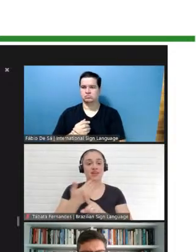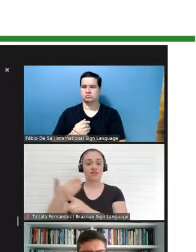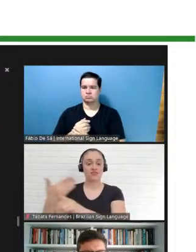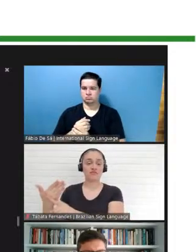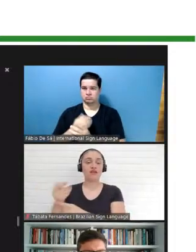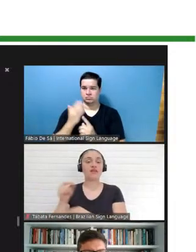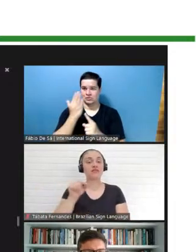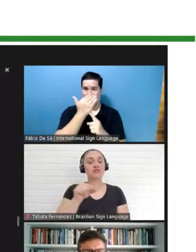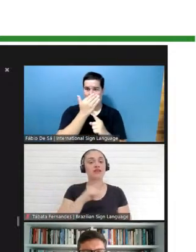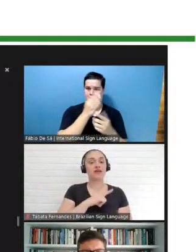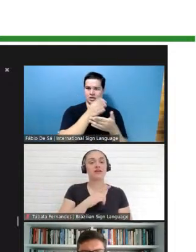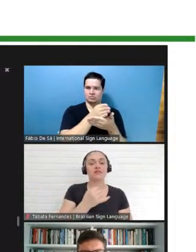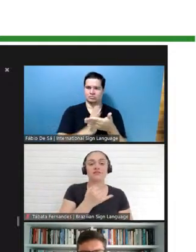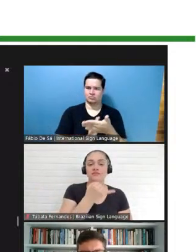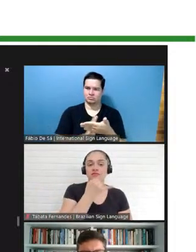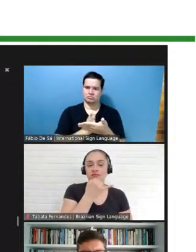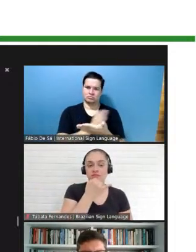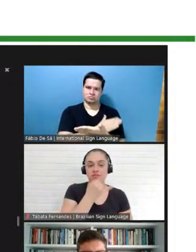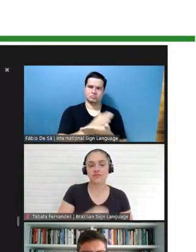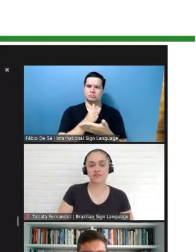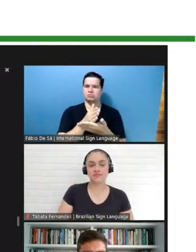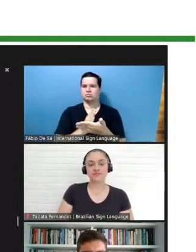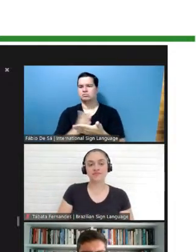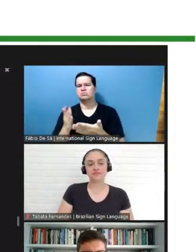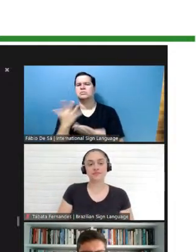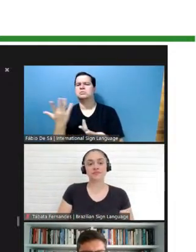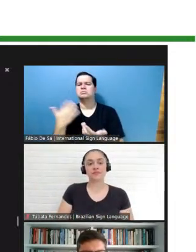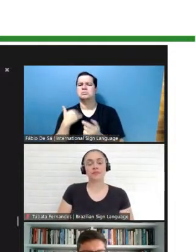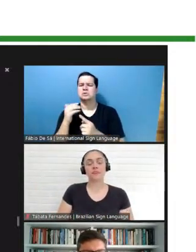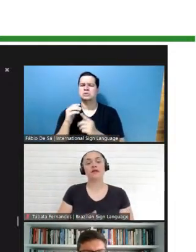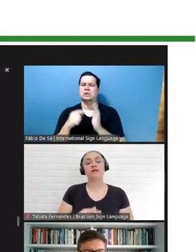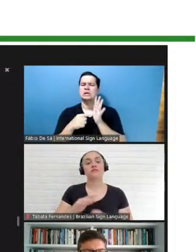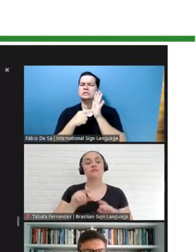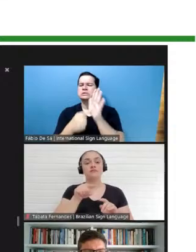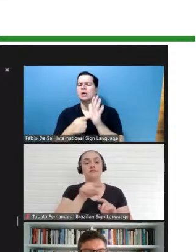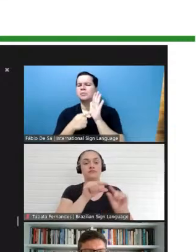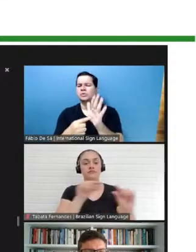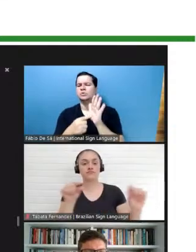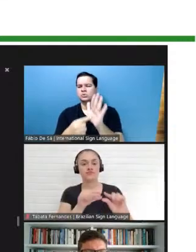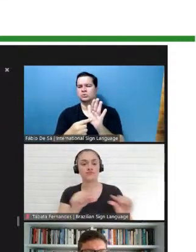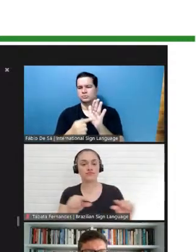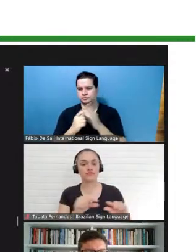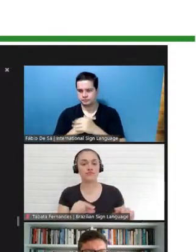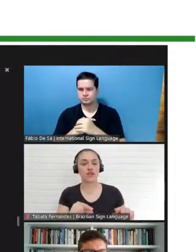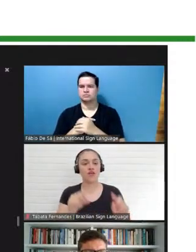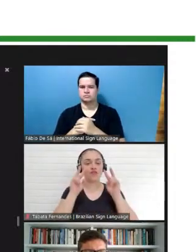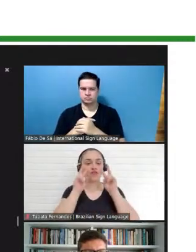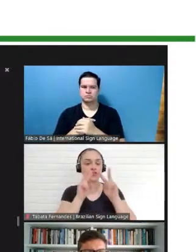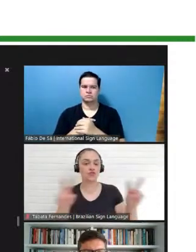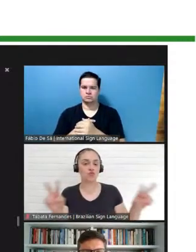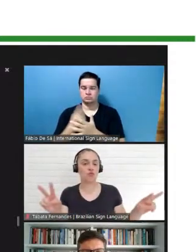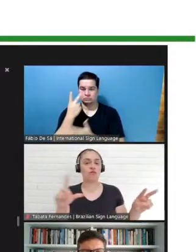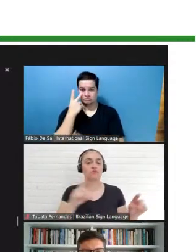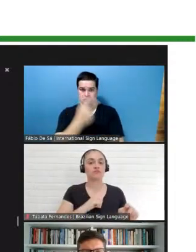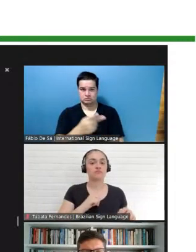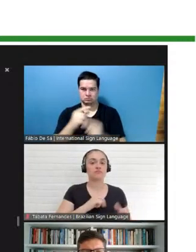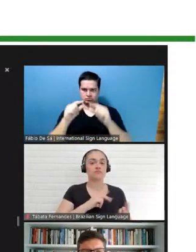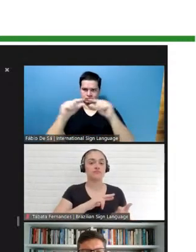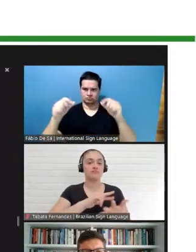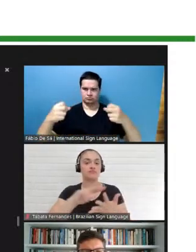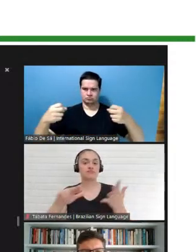that might be in a moment. And then high-tech devices usually are much more complex, and they're often specialised for particular types